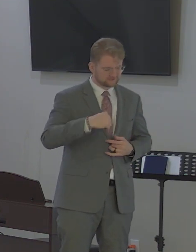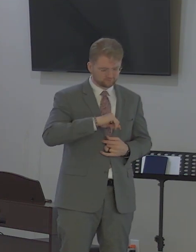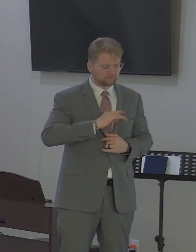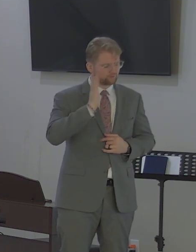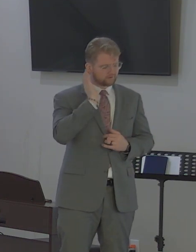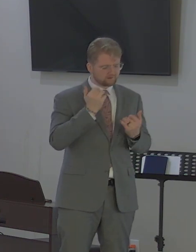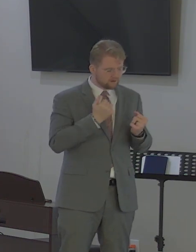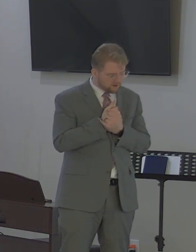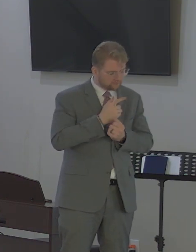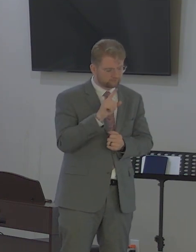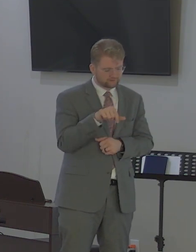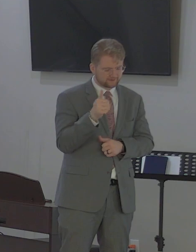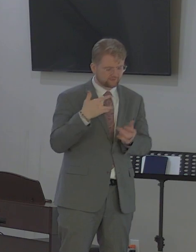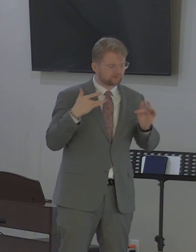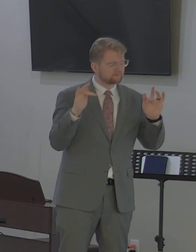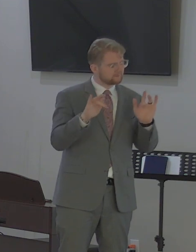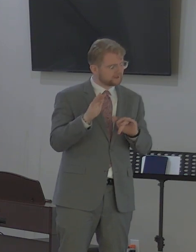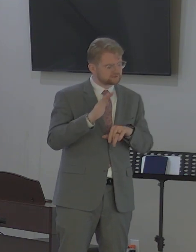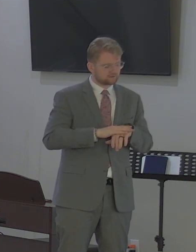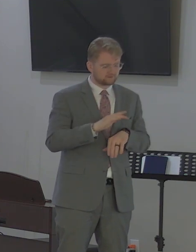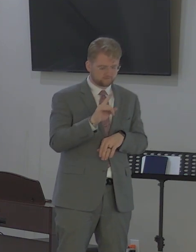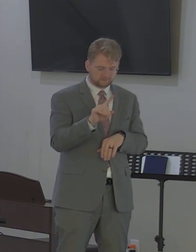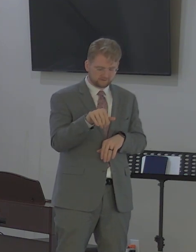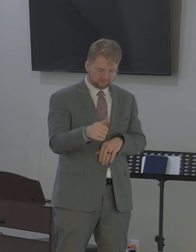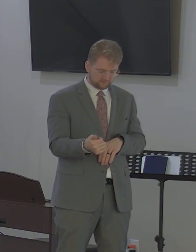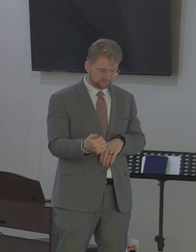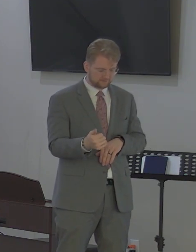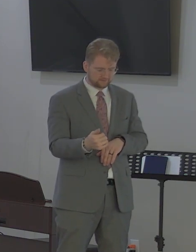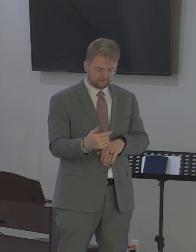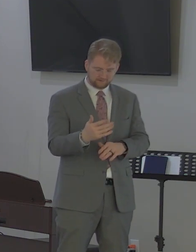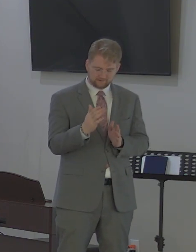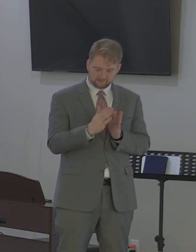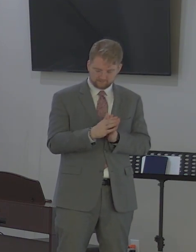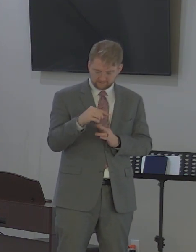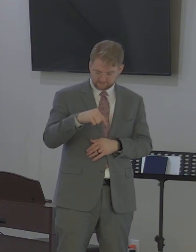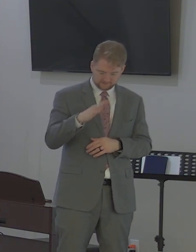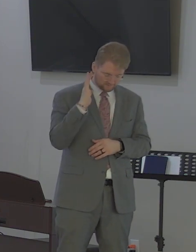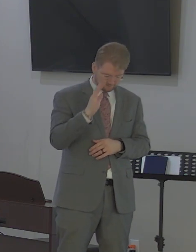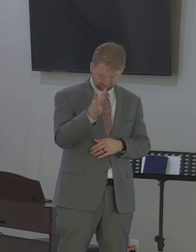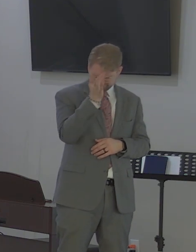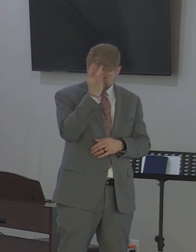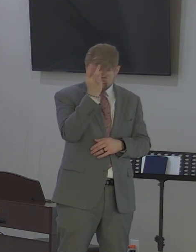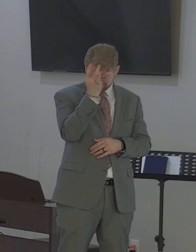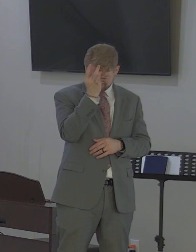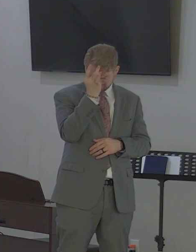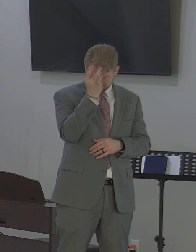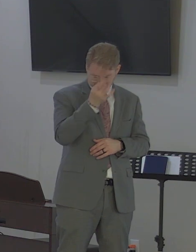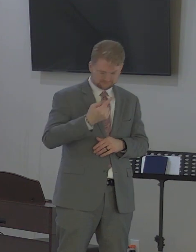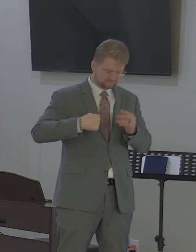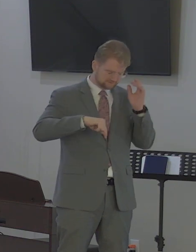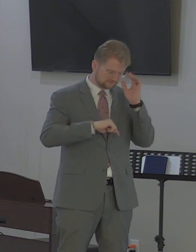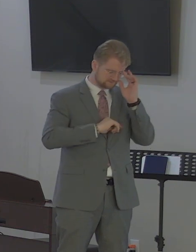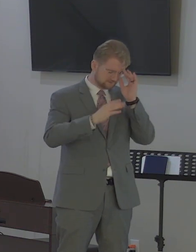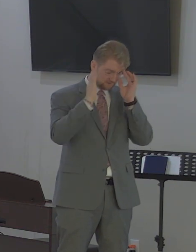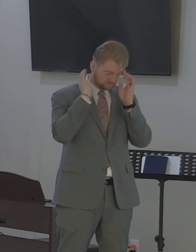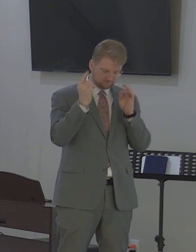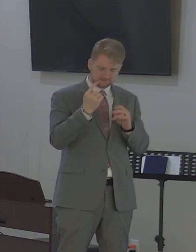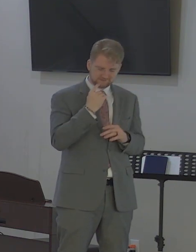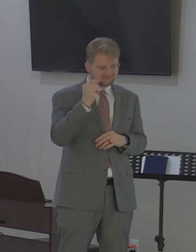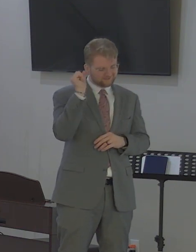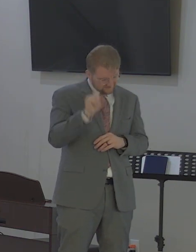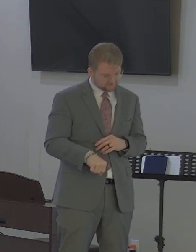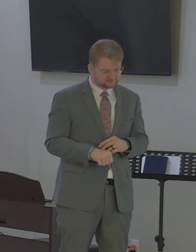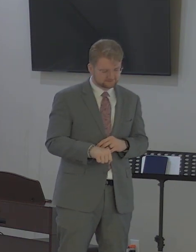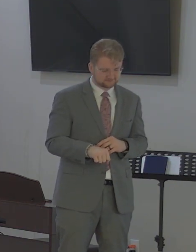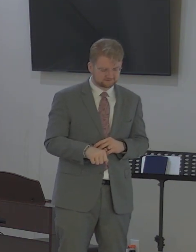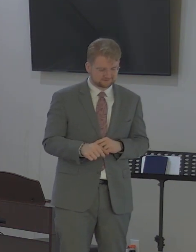compassion, as we've seen from that Samaritan. And God, may this really stick in our heads. Yes, we may be